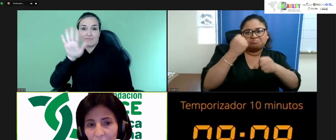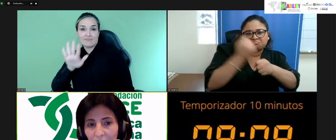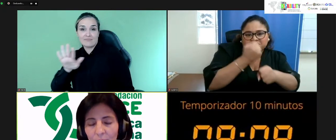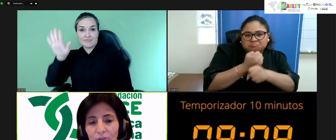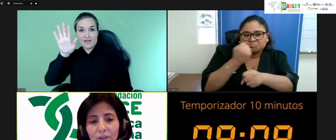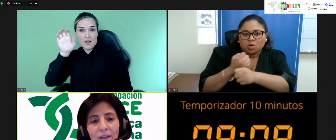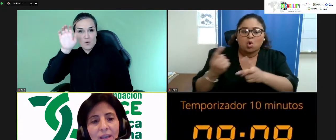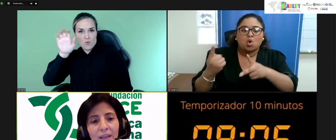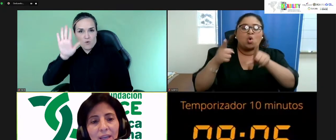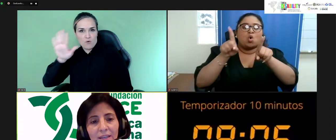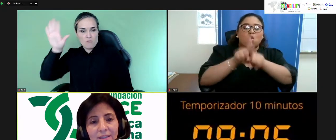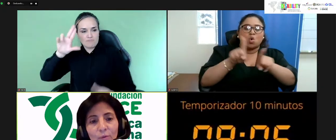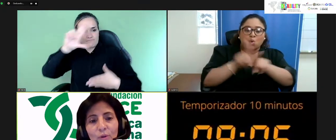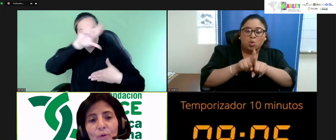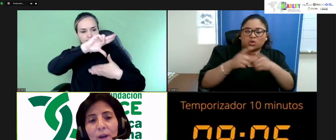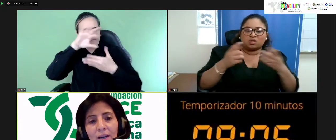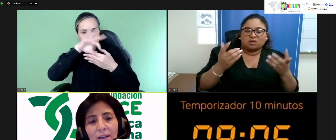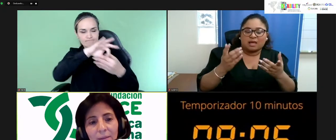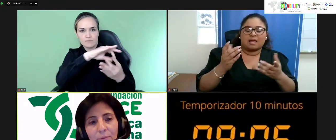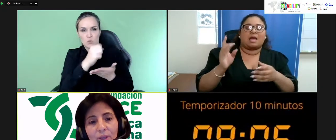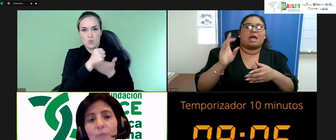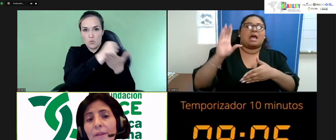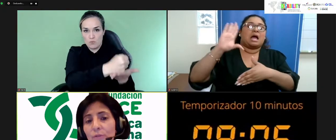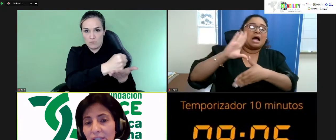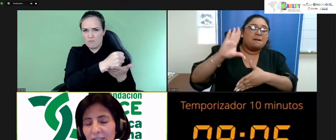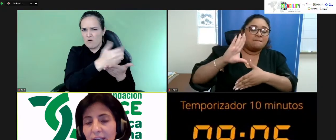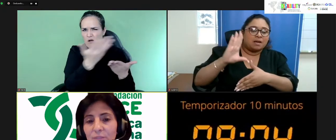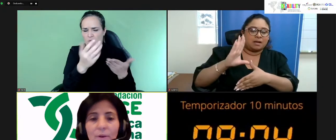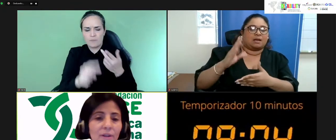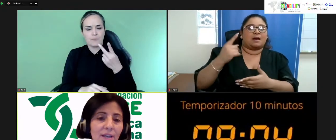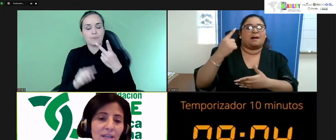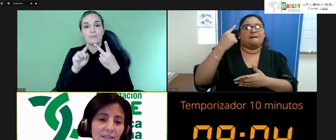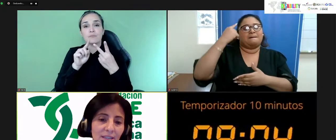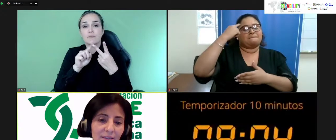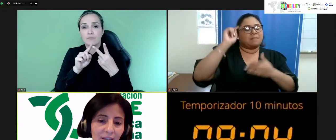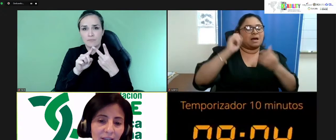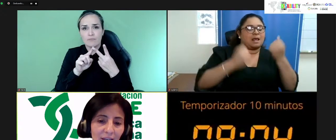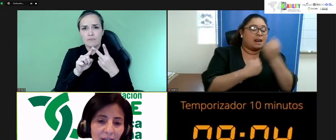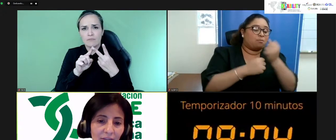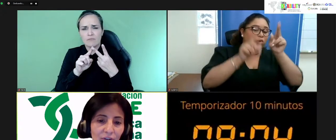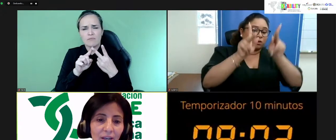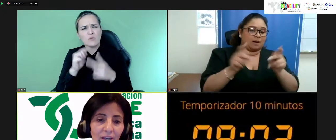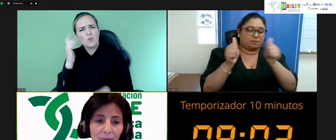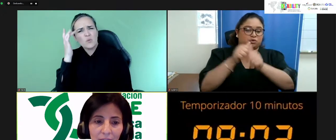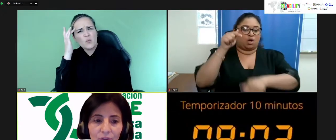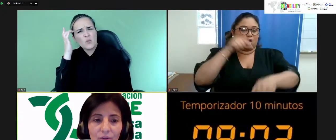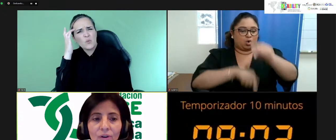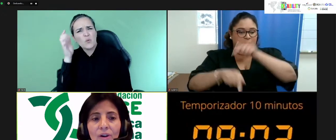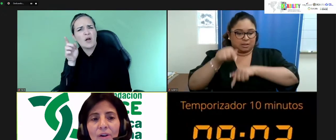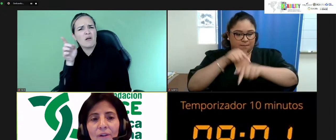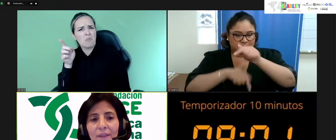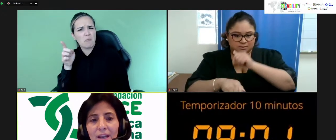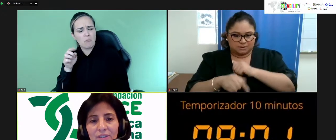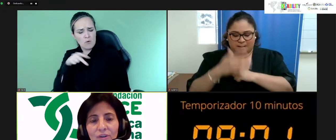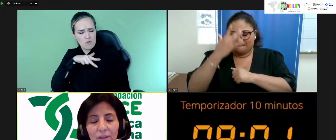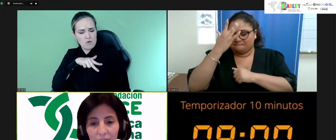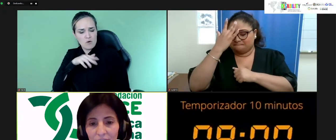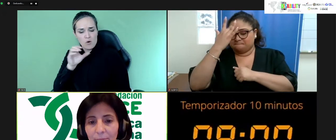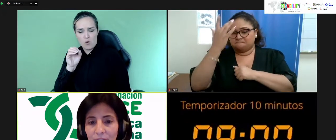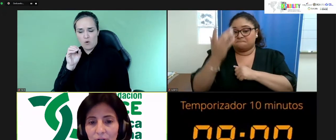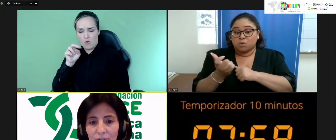america to frame this situation that we have and then second and this is a priority for us this is